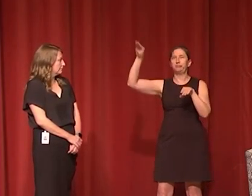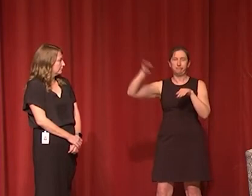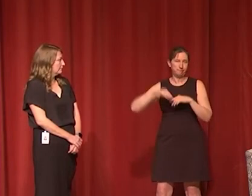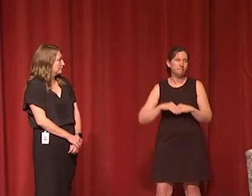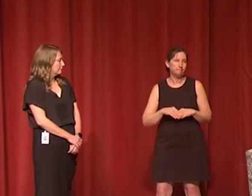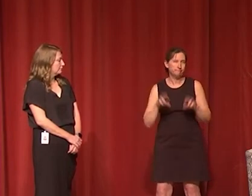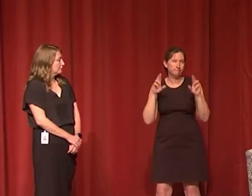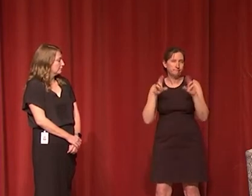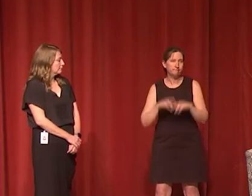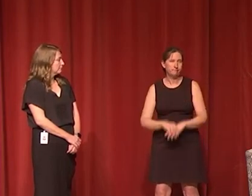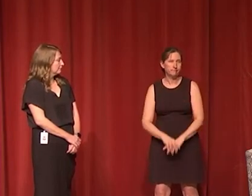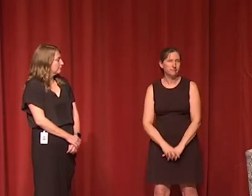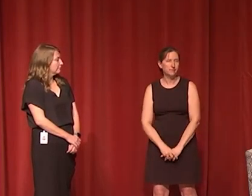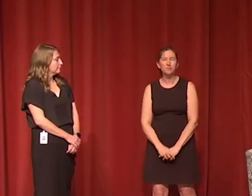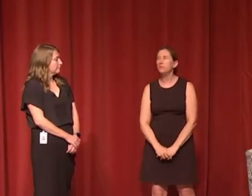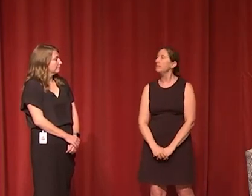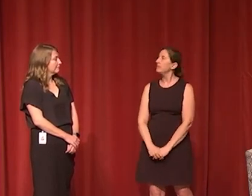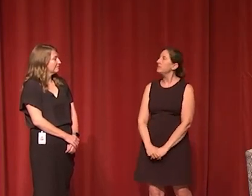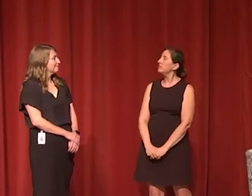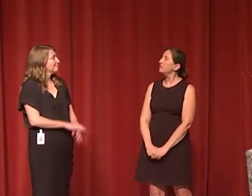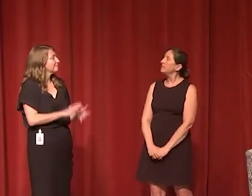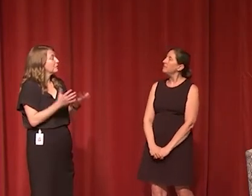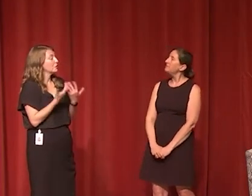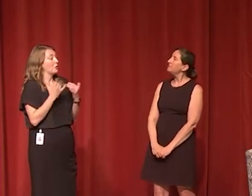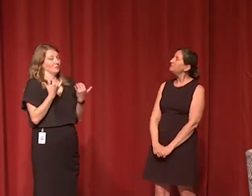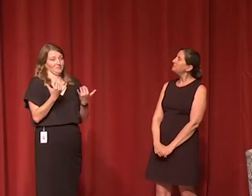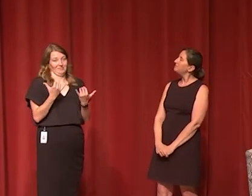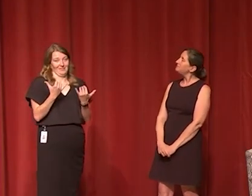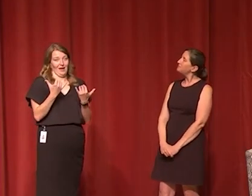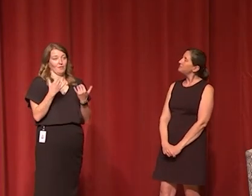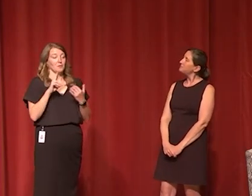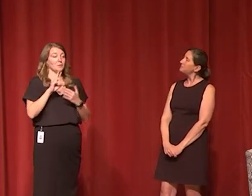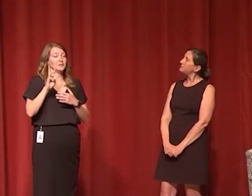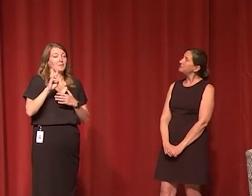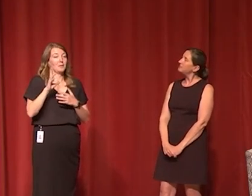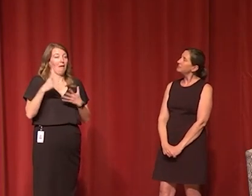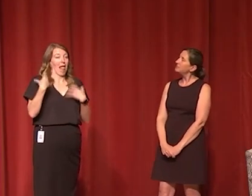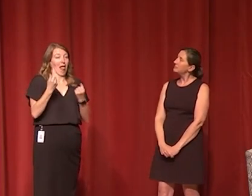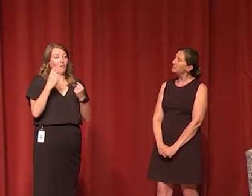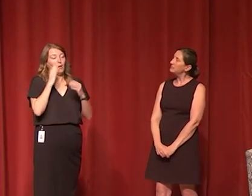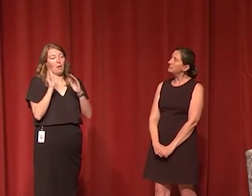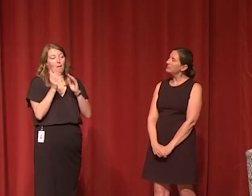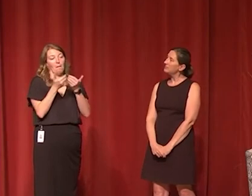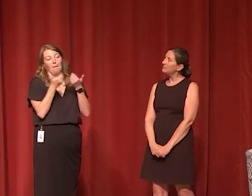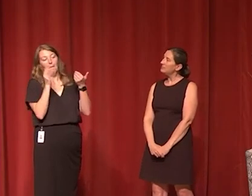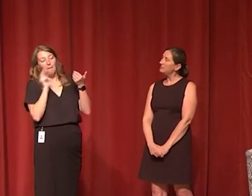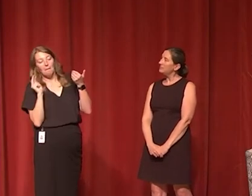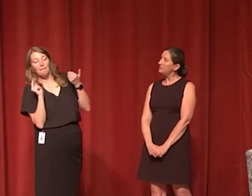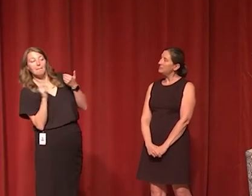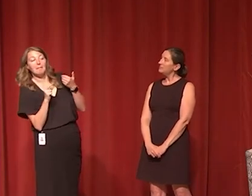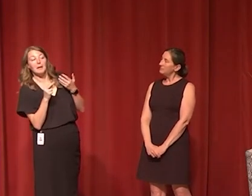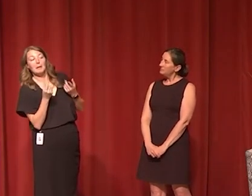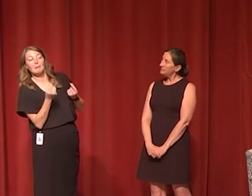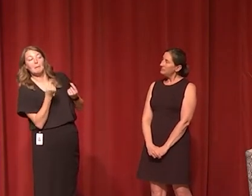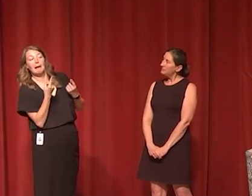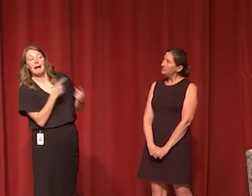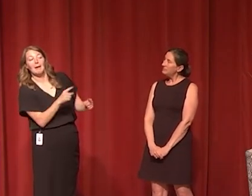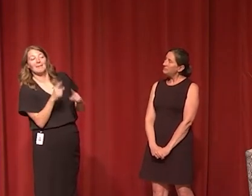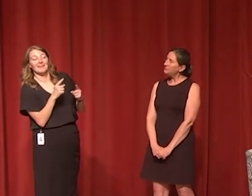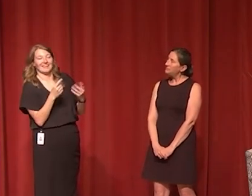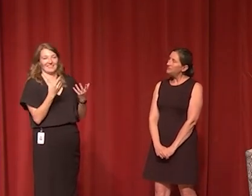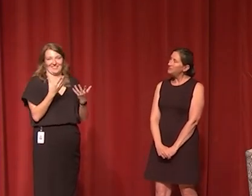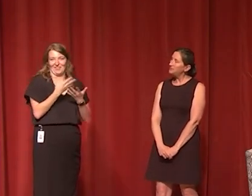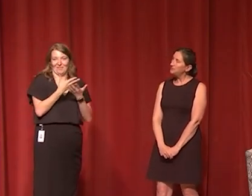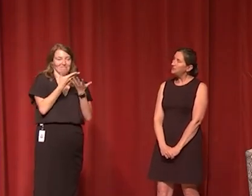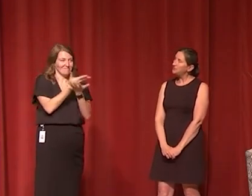We're going to peek behind the curtain here of UW Health, and you know, we're talking about all the various different biologics that are available, and there's,